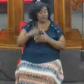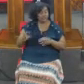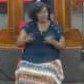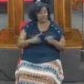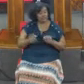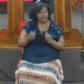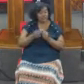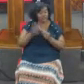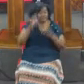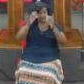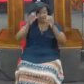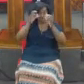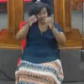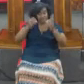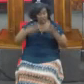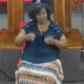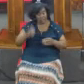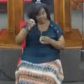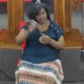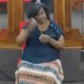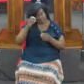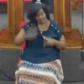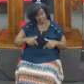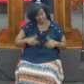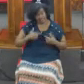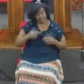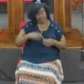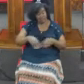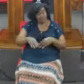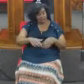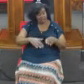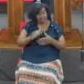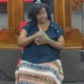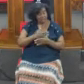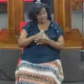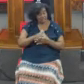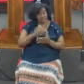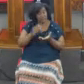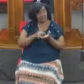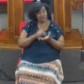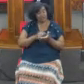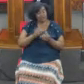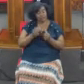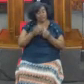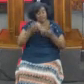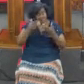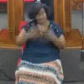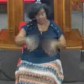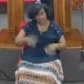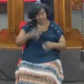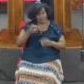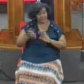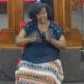Been teaching the way I live and the way I walk and sharing my message with this lost and dying